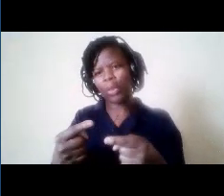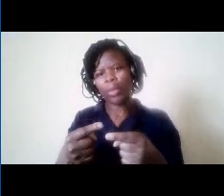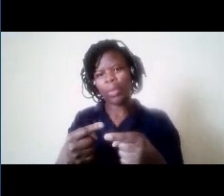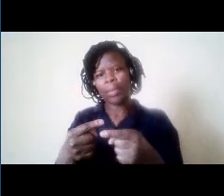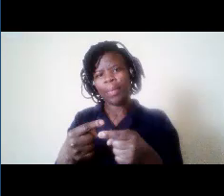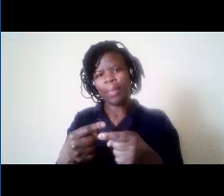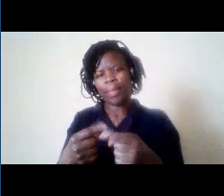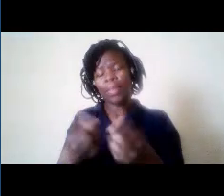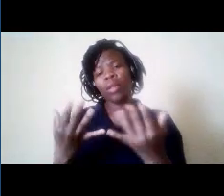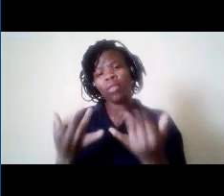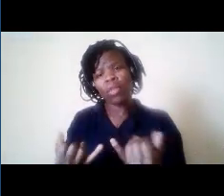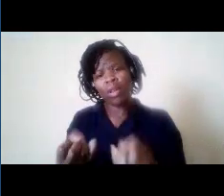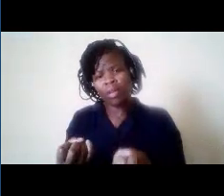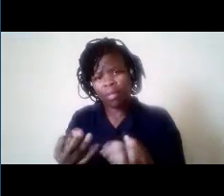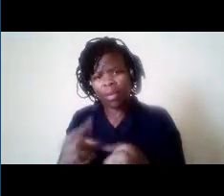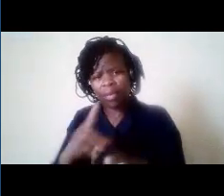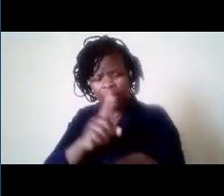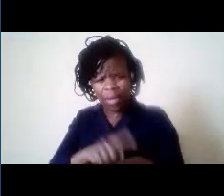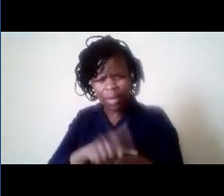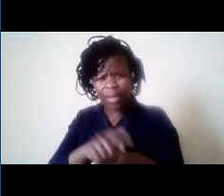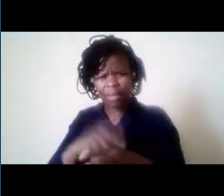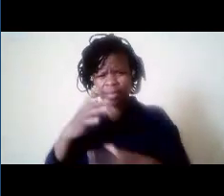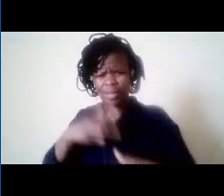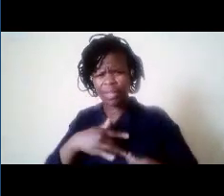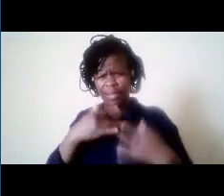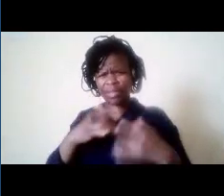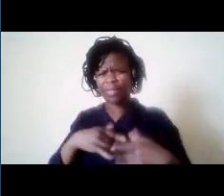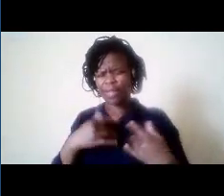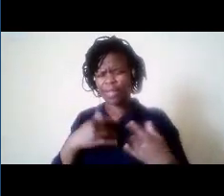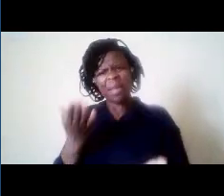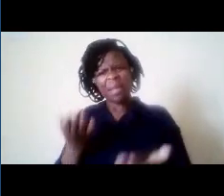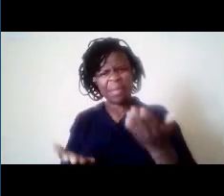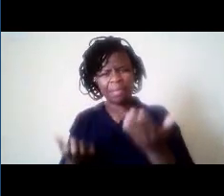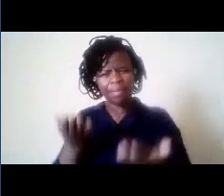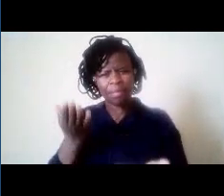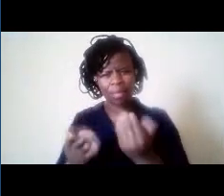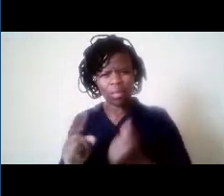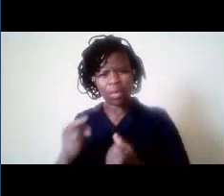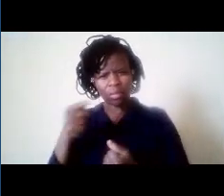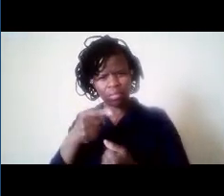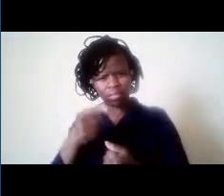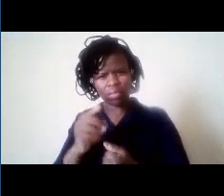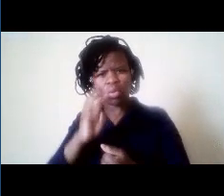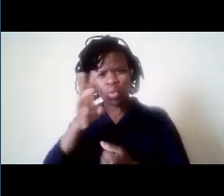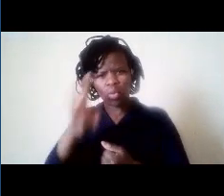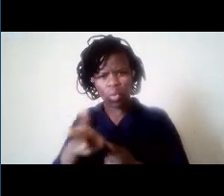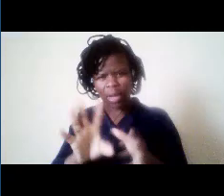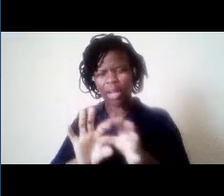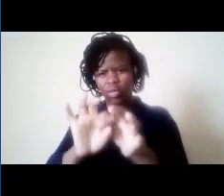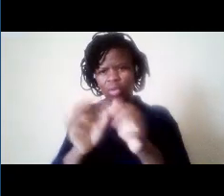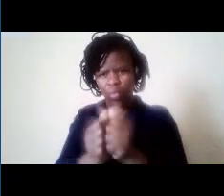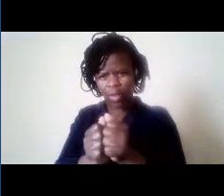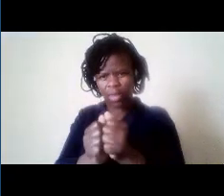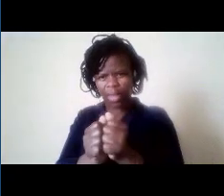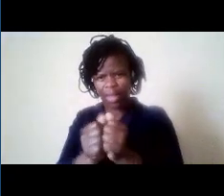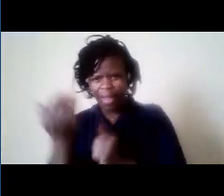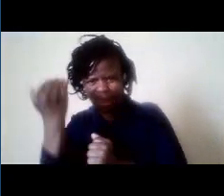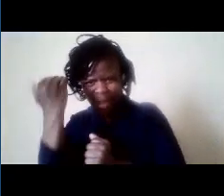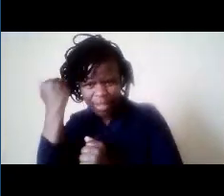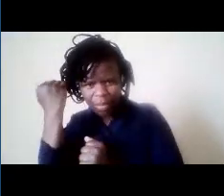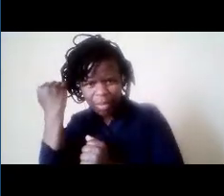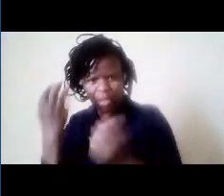Often when we're around traumatic feelings, particularly perhaps those associated with experiences we haven't had ourselves, when we're around those sorts